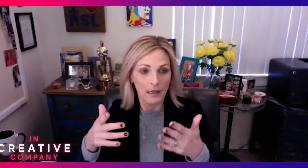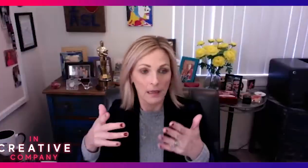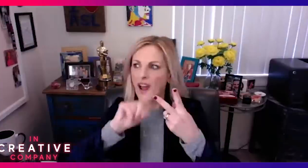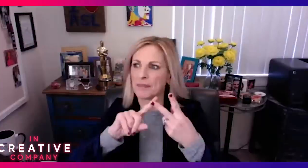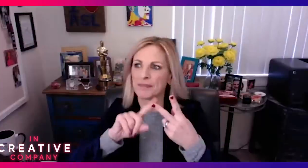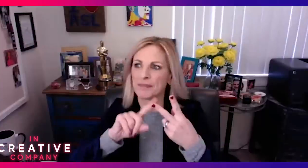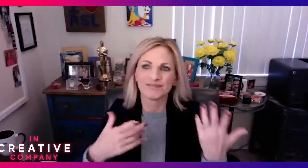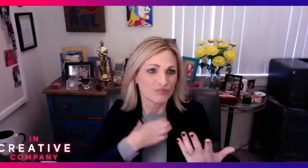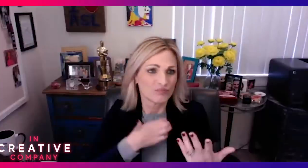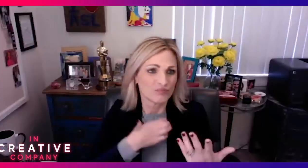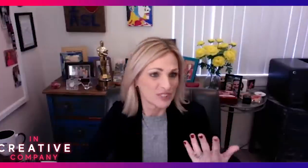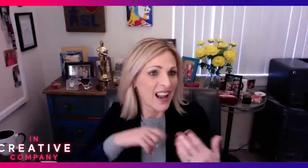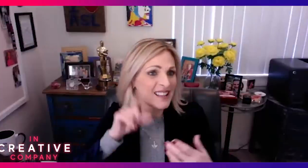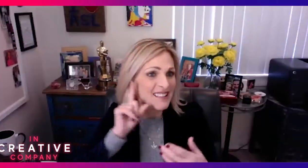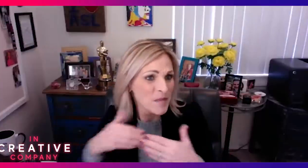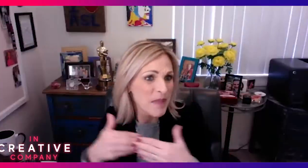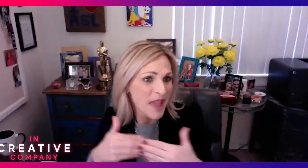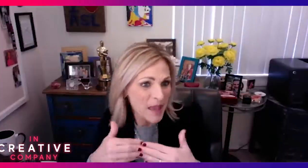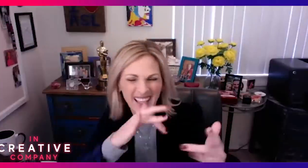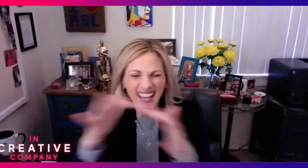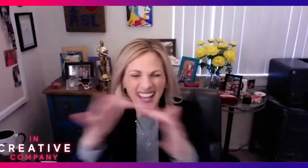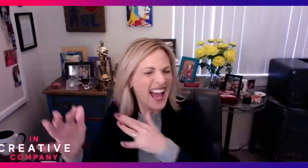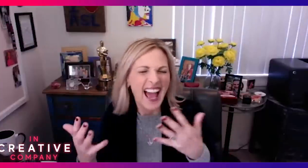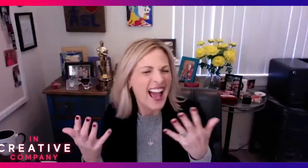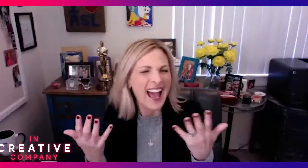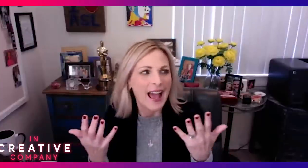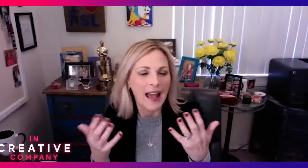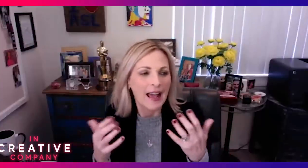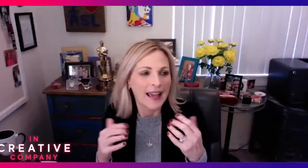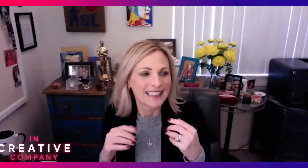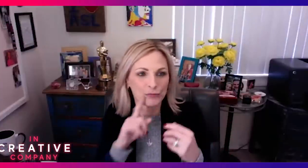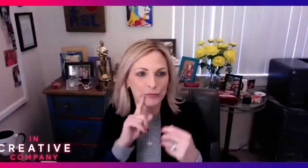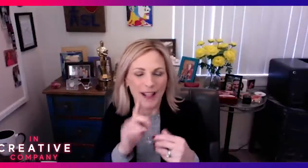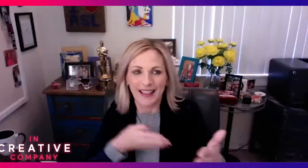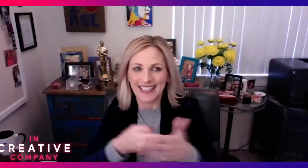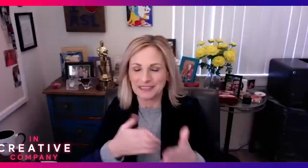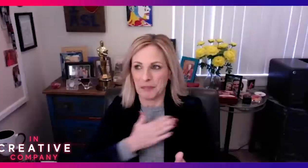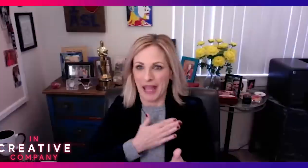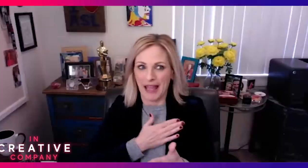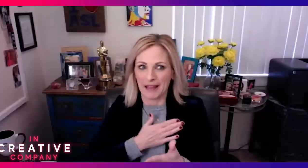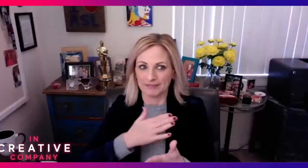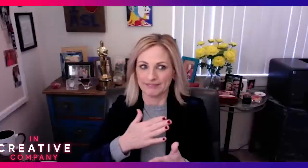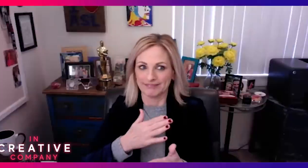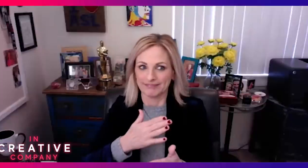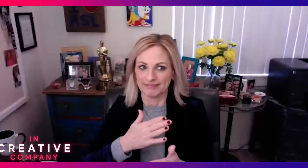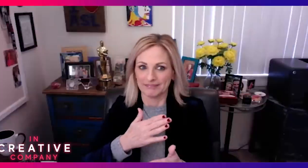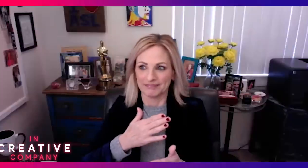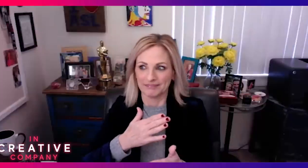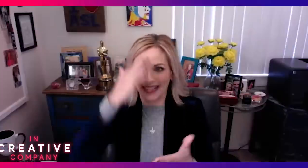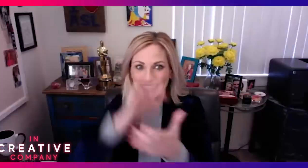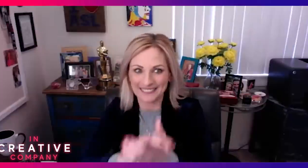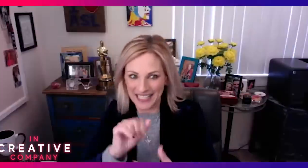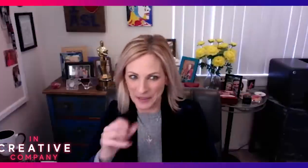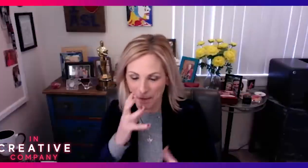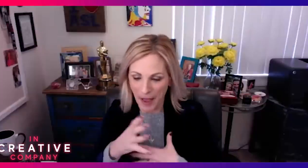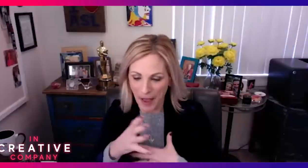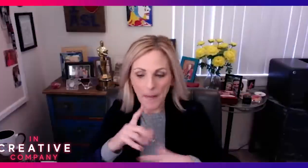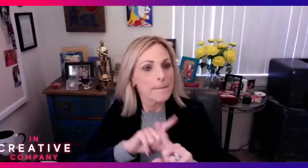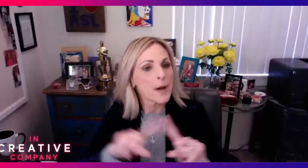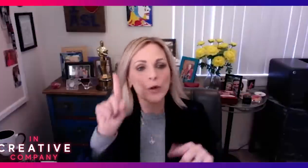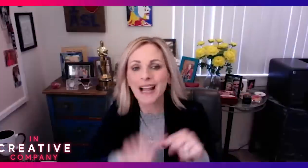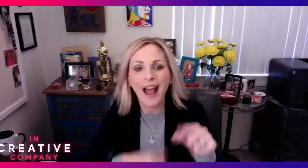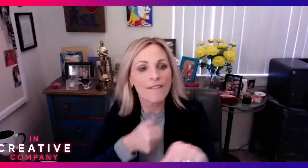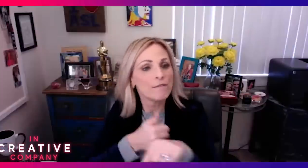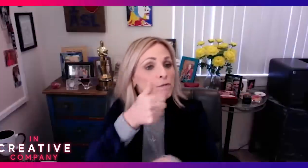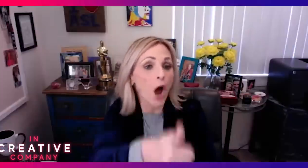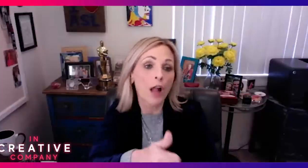that line that she says, if we were blind, would you want to be a painter? I mean, those things are so the opposite of who I am and